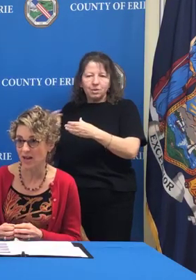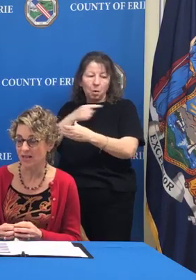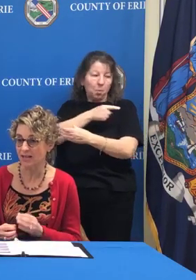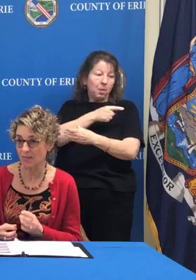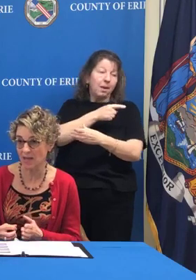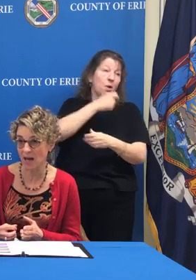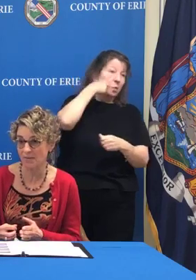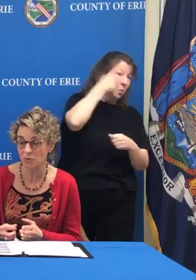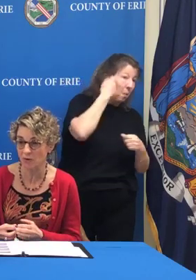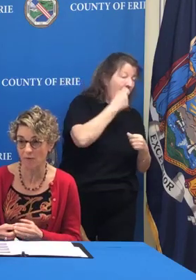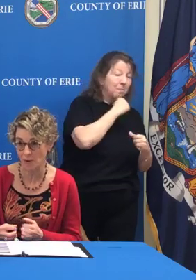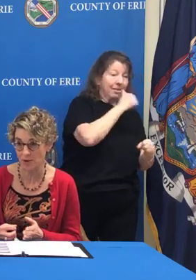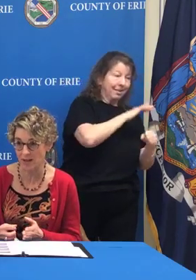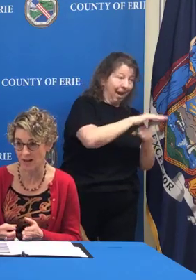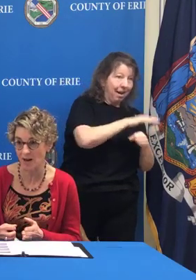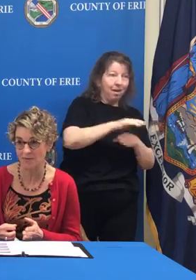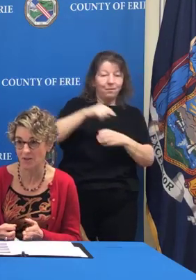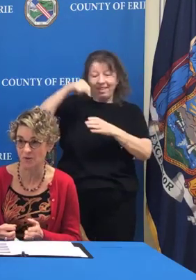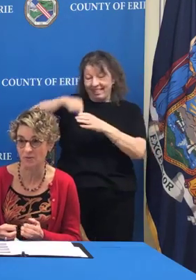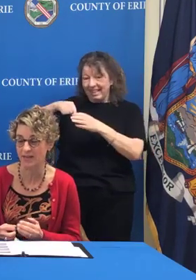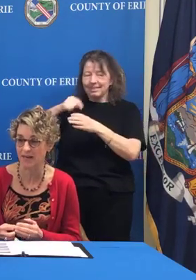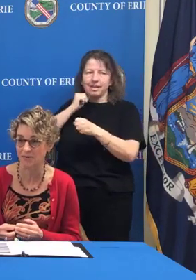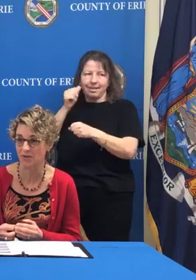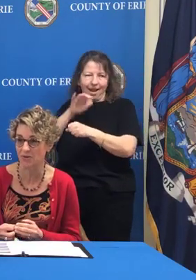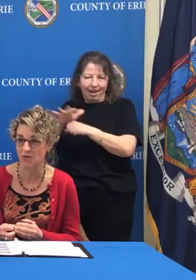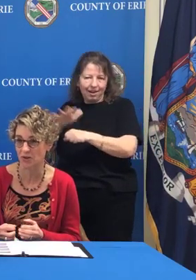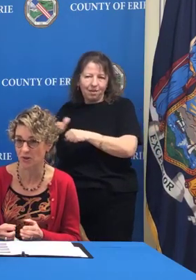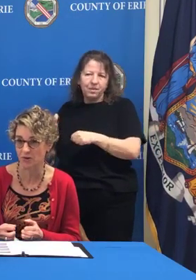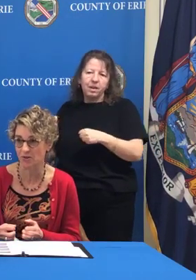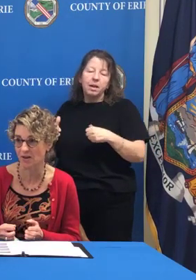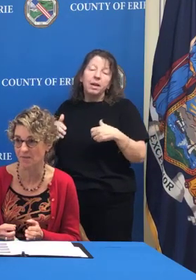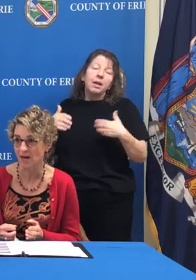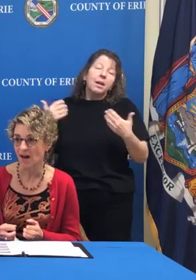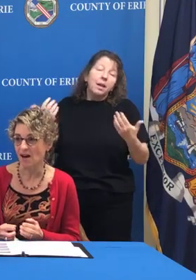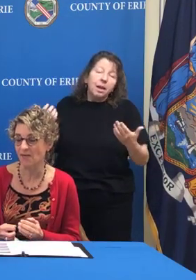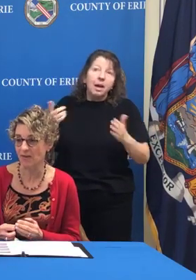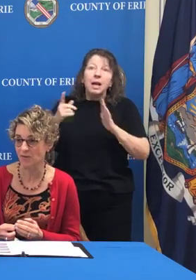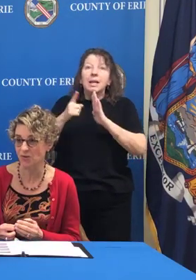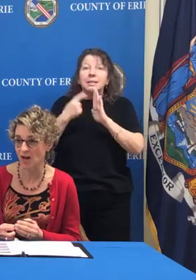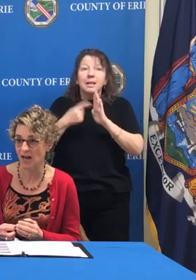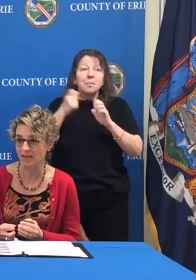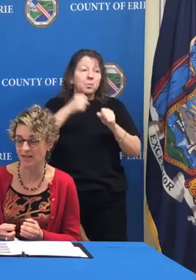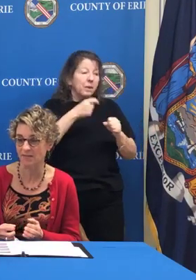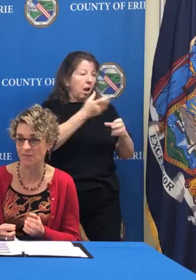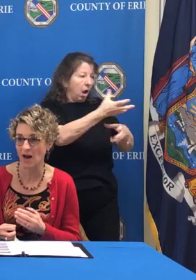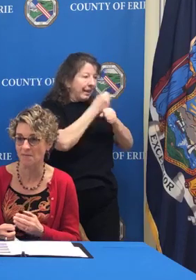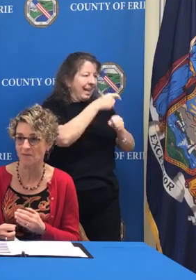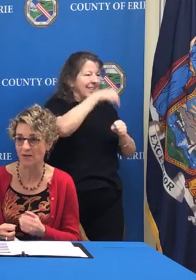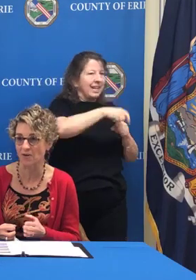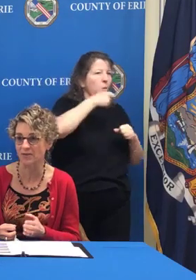shortage. Sometimes we're fortunate enough to be able to secure some viral